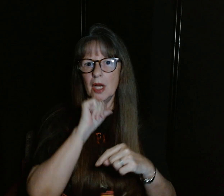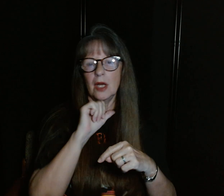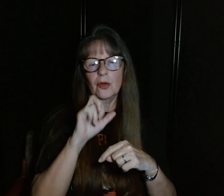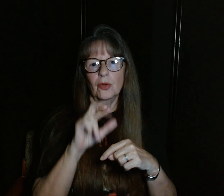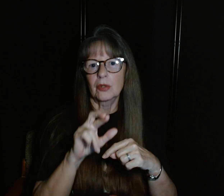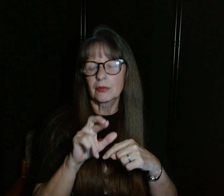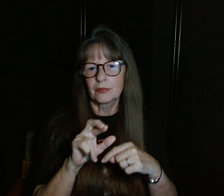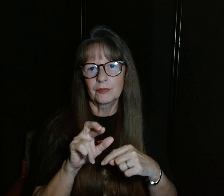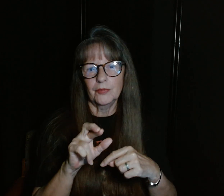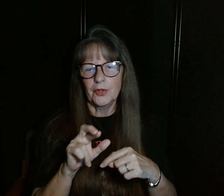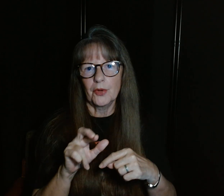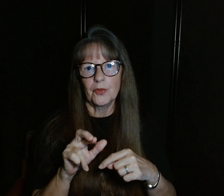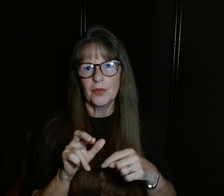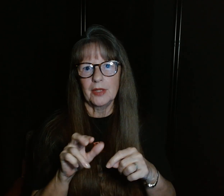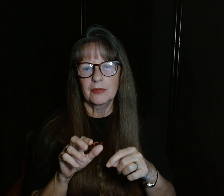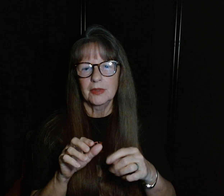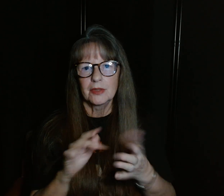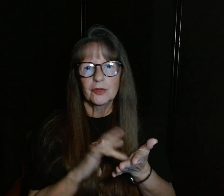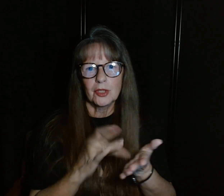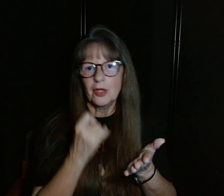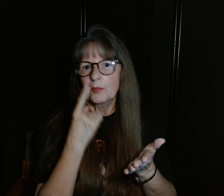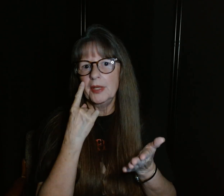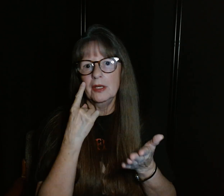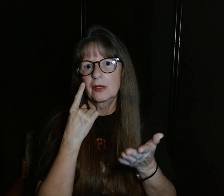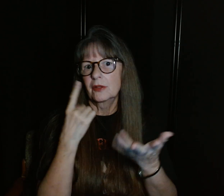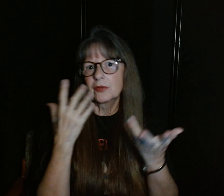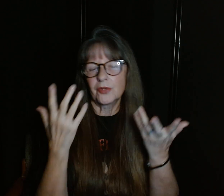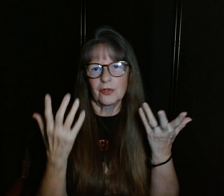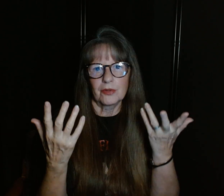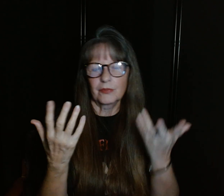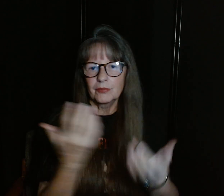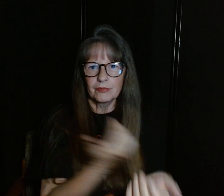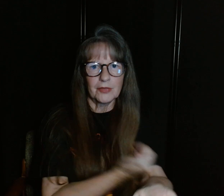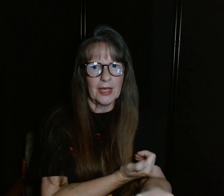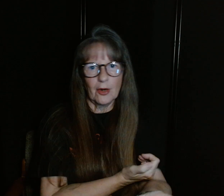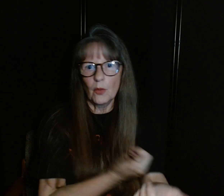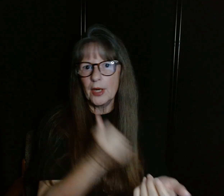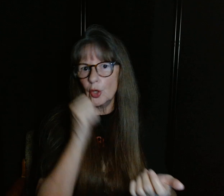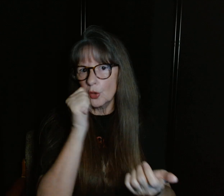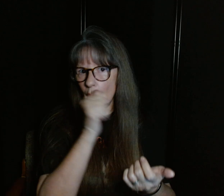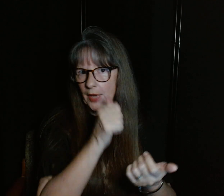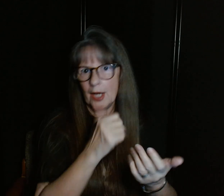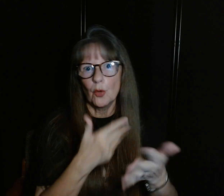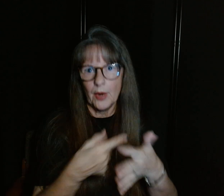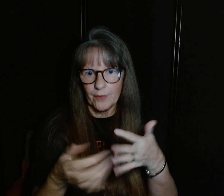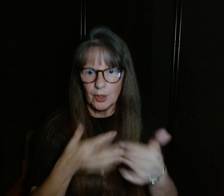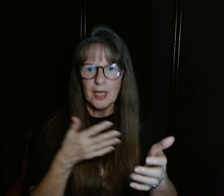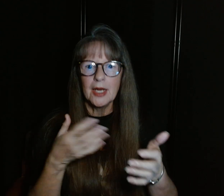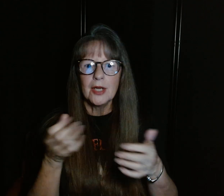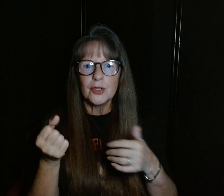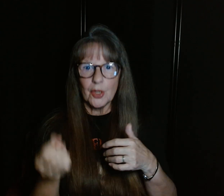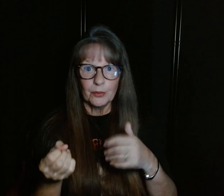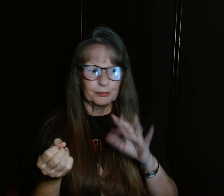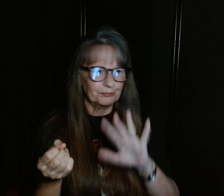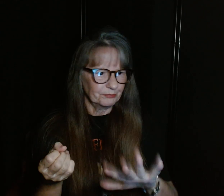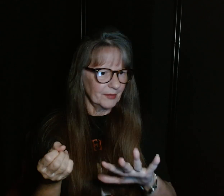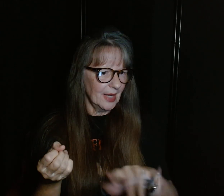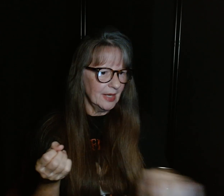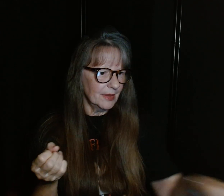drunk or, they took a lot of pills or did heroin or cocaine or whatever. So,